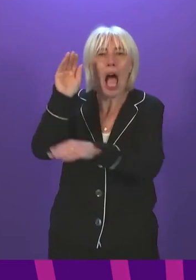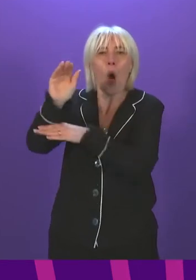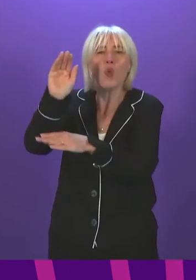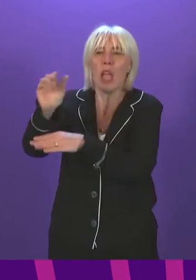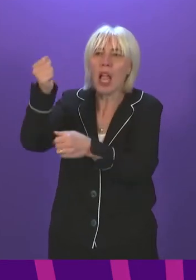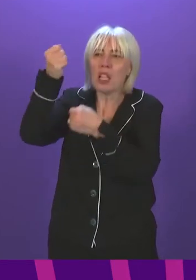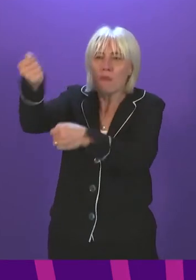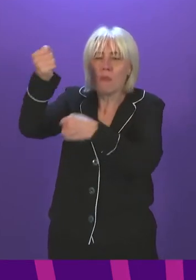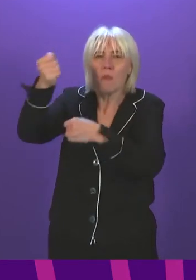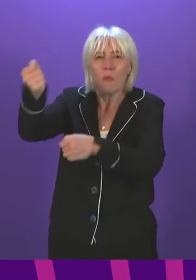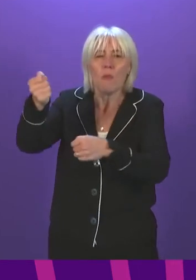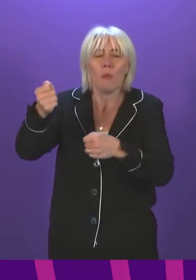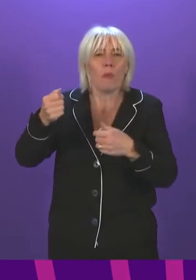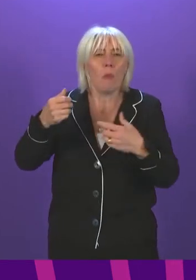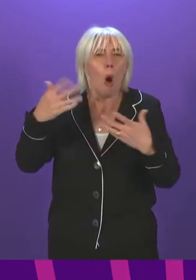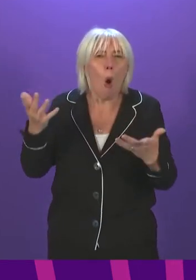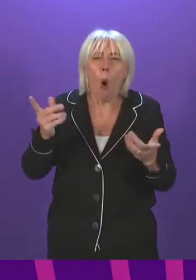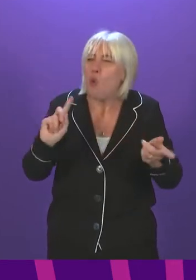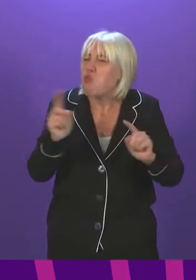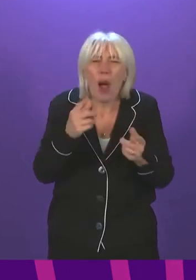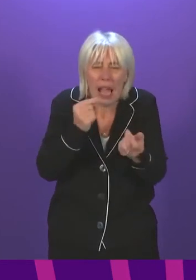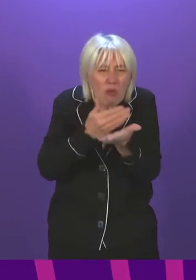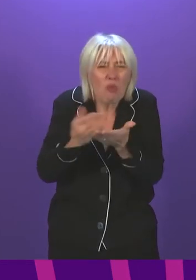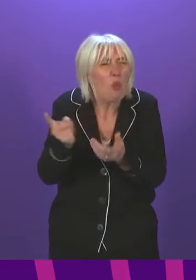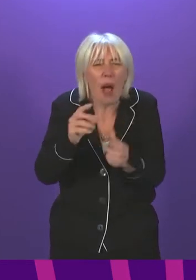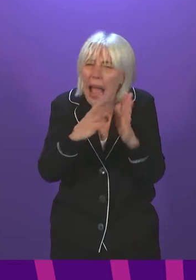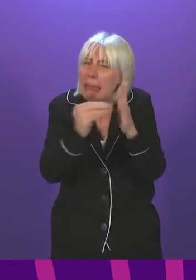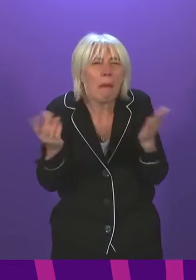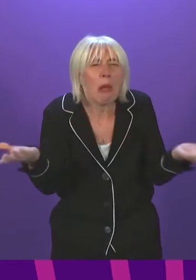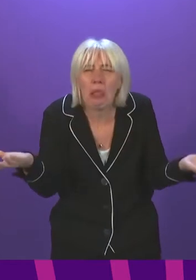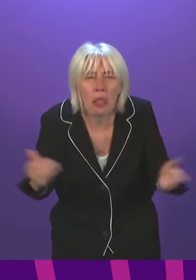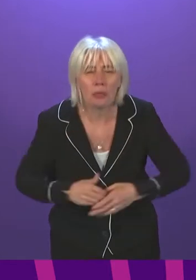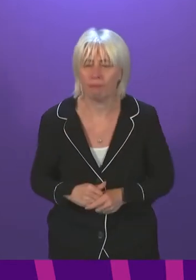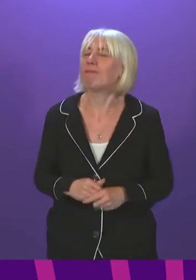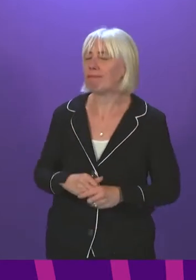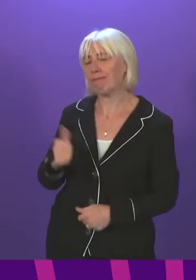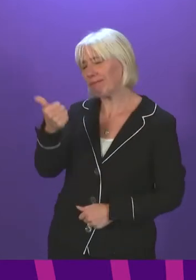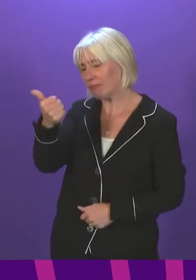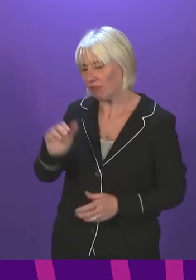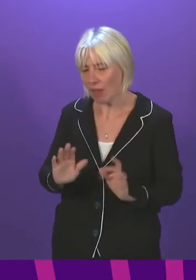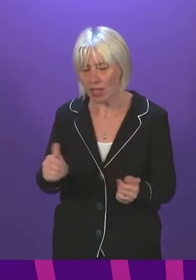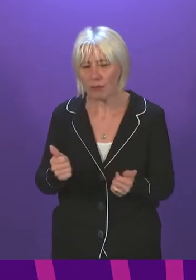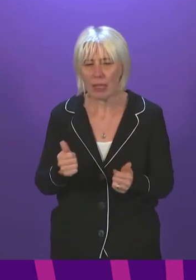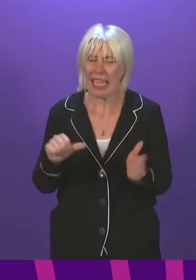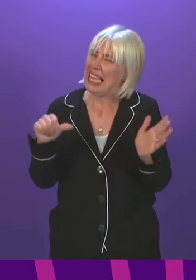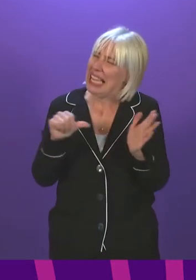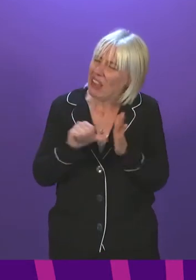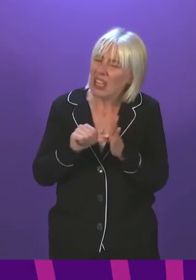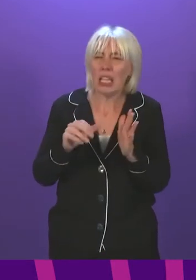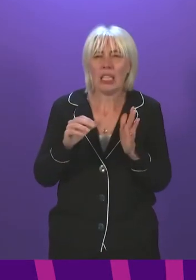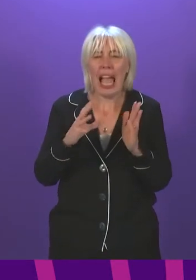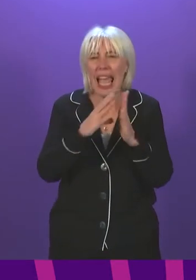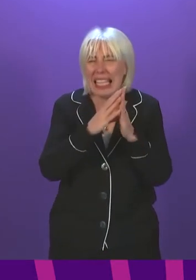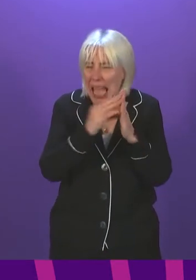have their views known to us in here? Claire Baker. I thank the member for the question. It is difficult to provide an example